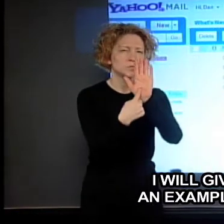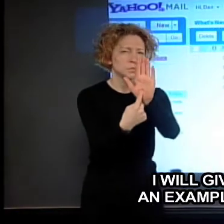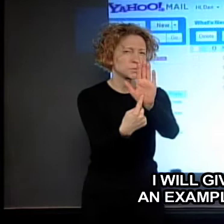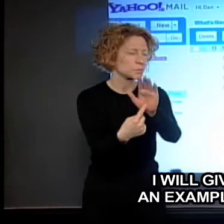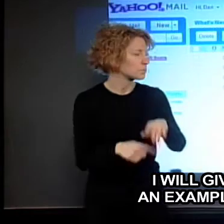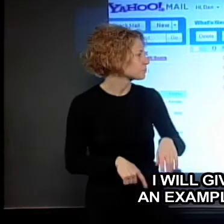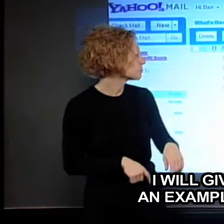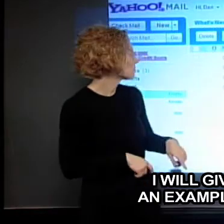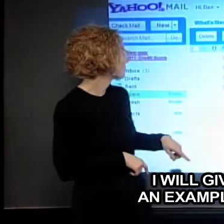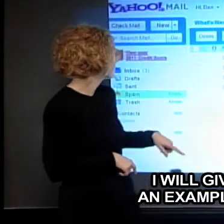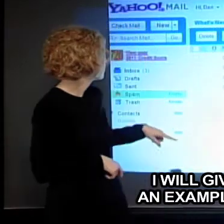here.